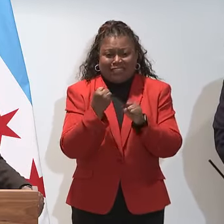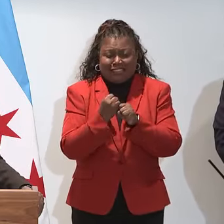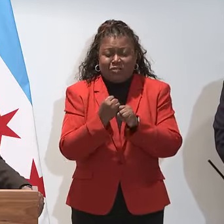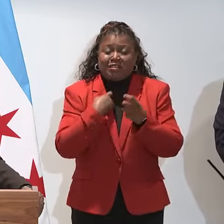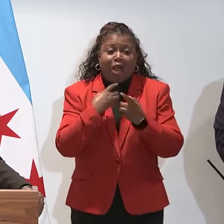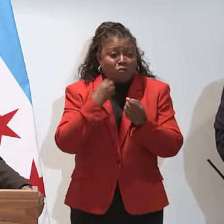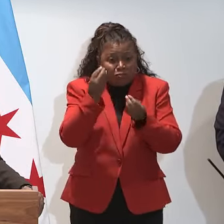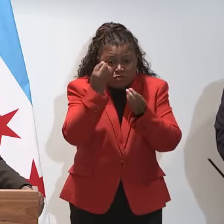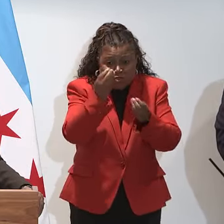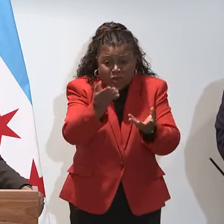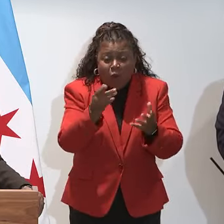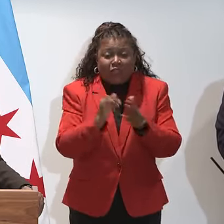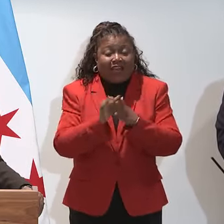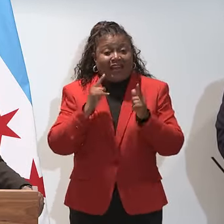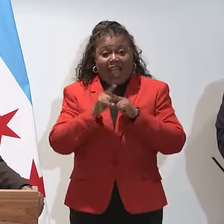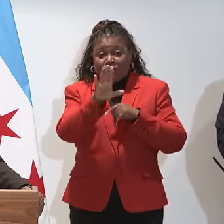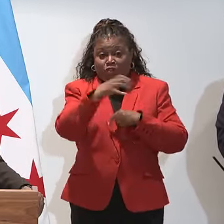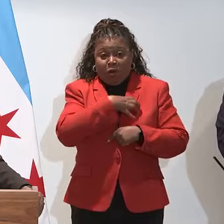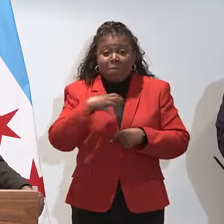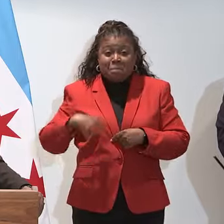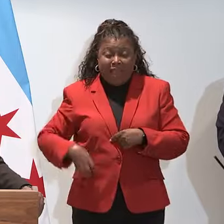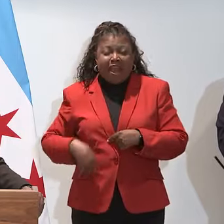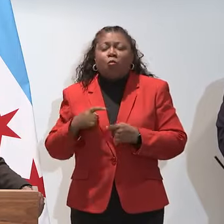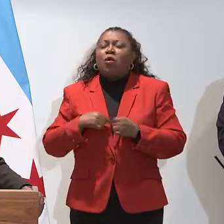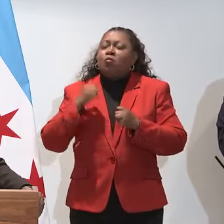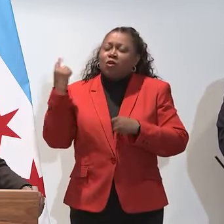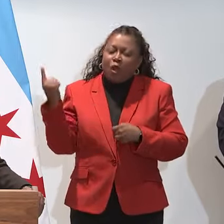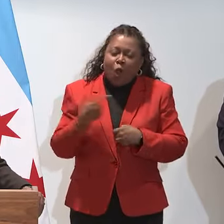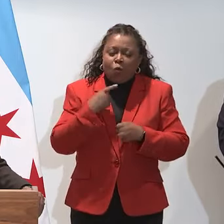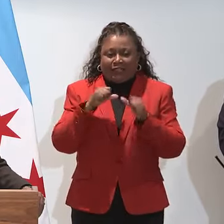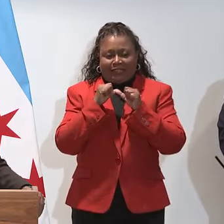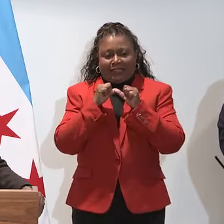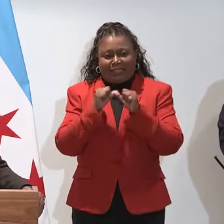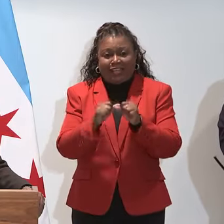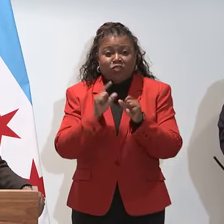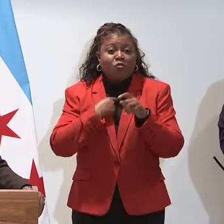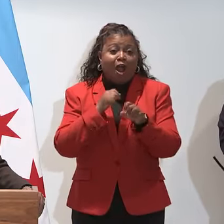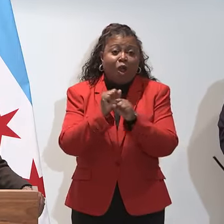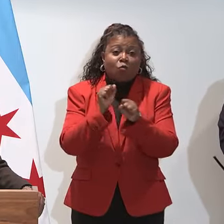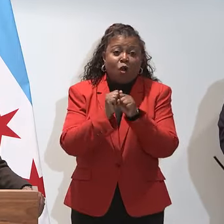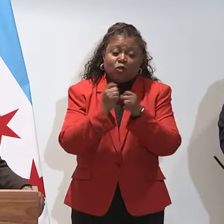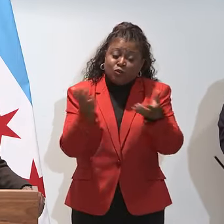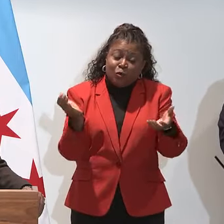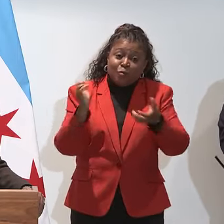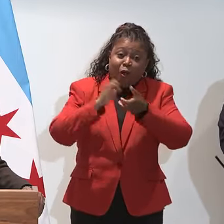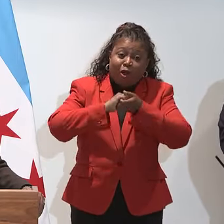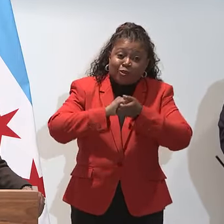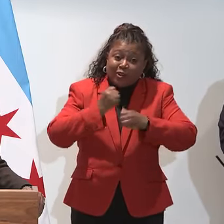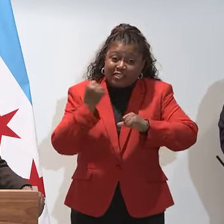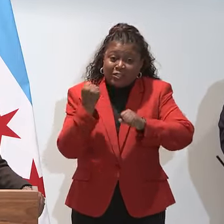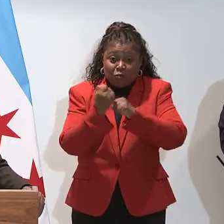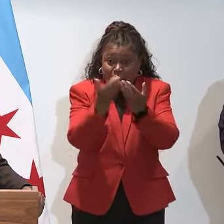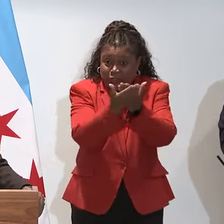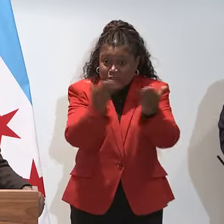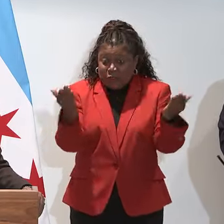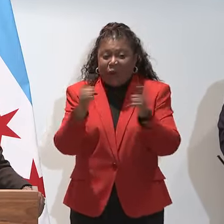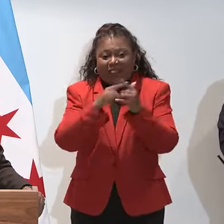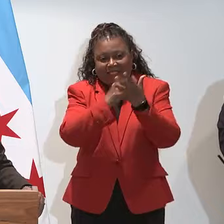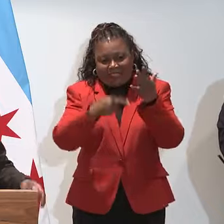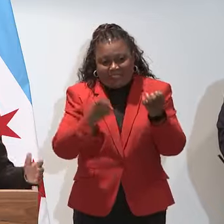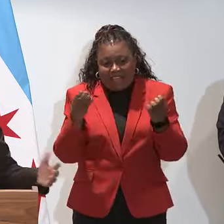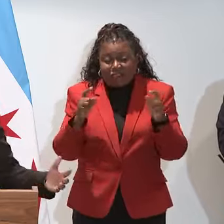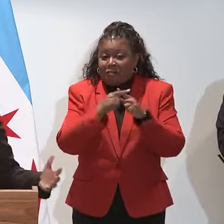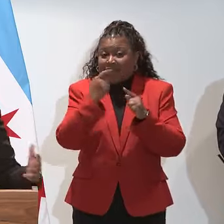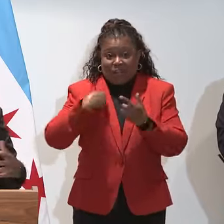I want you to know that as your mayor, we will always continue our work to partner and support you in these